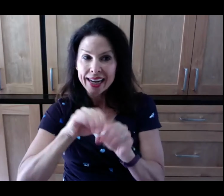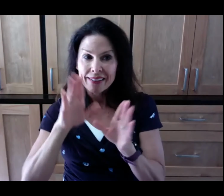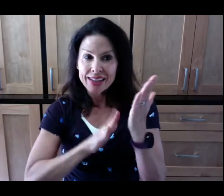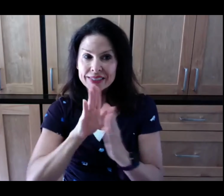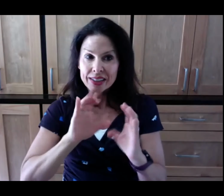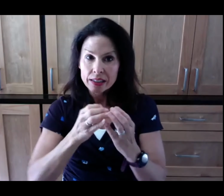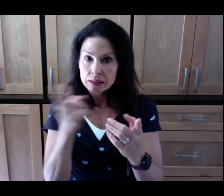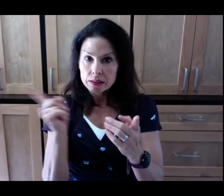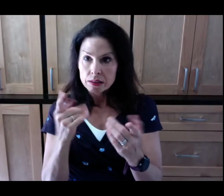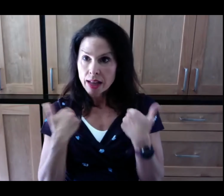That way they can experience